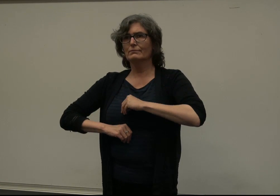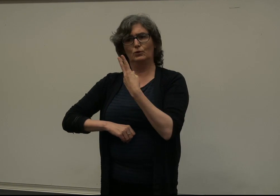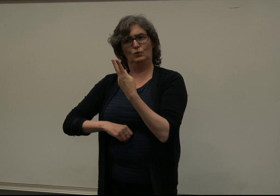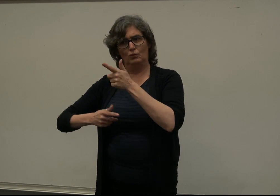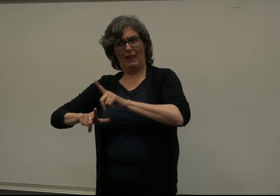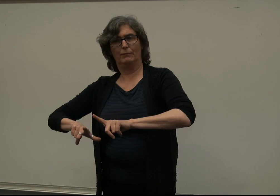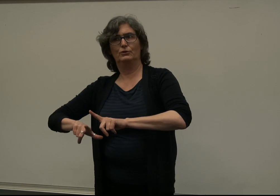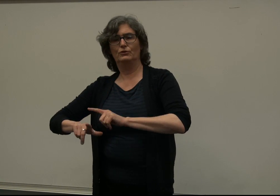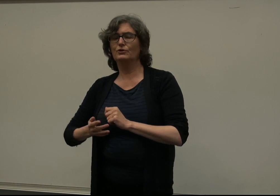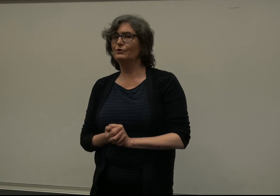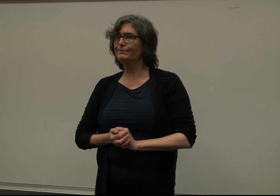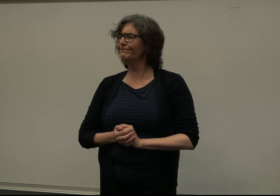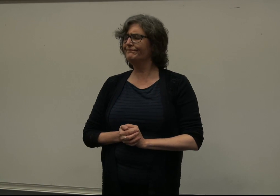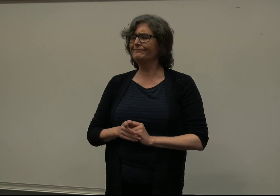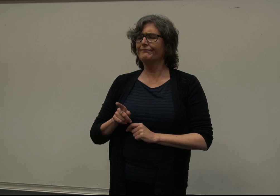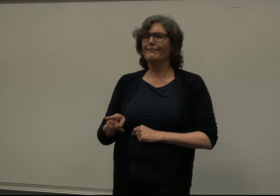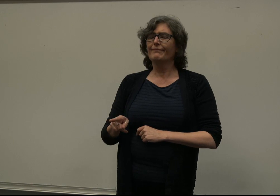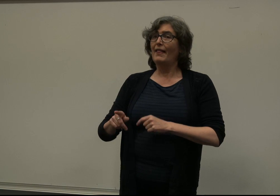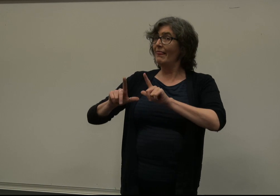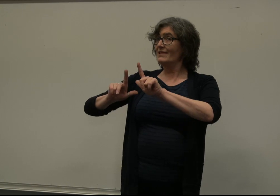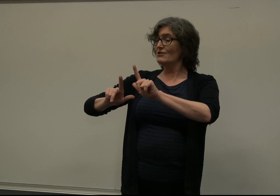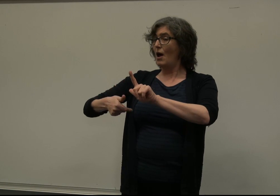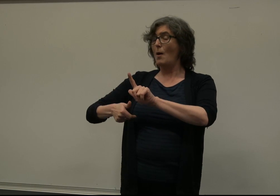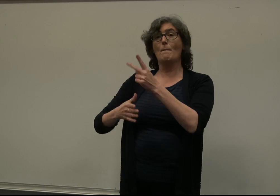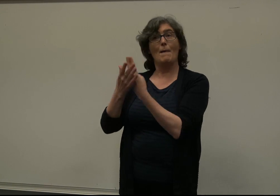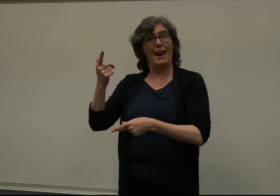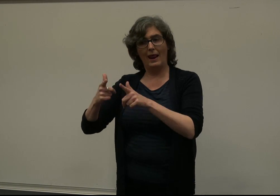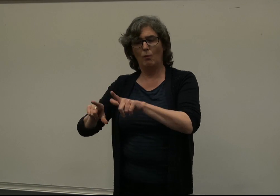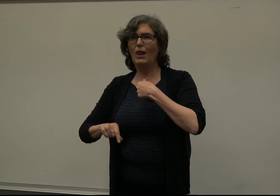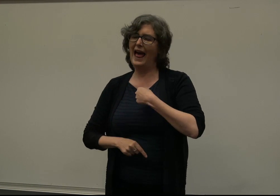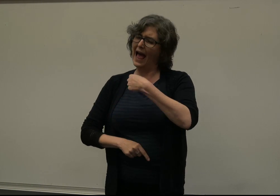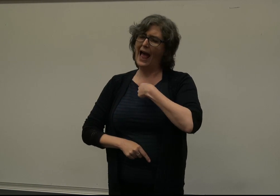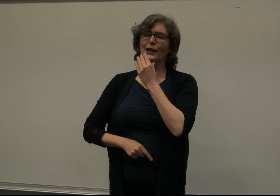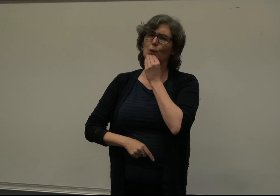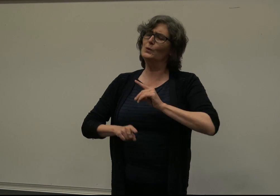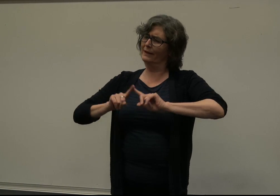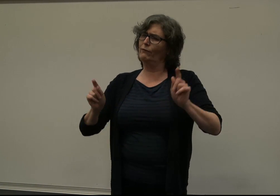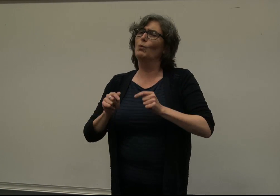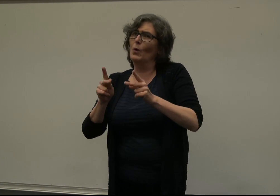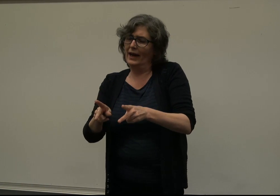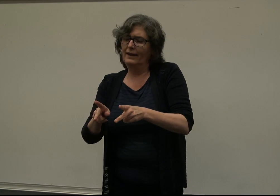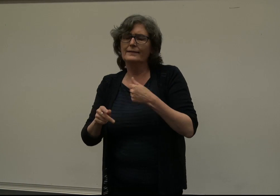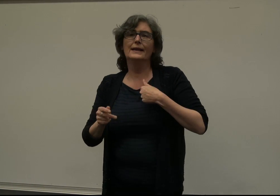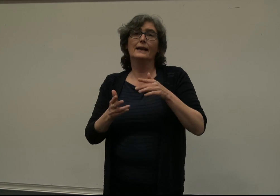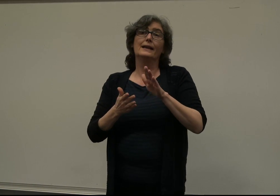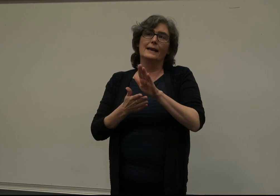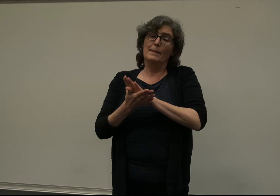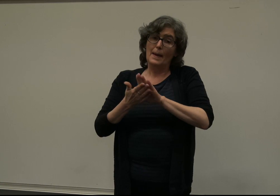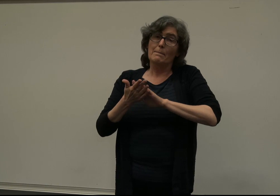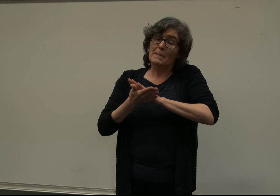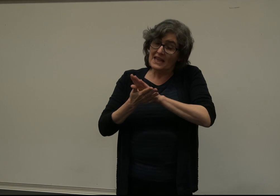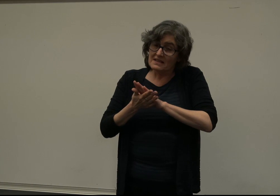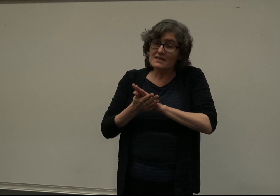bilingual. For us, a bilingual or a multilingual, in fact, bilingualism means more than one language. It could